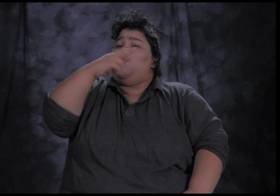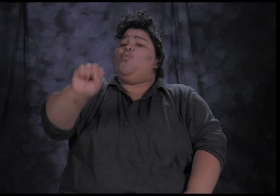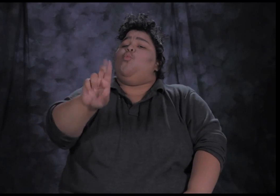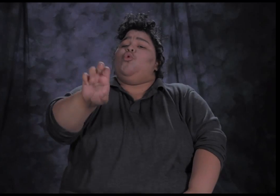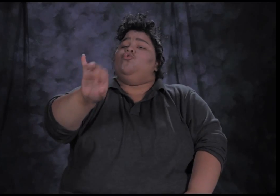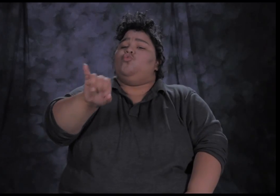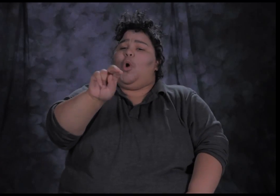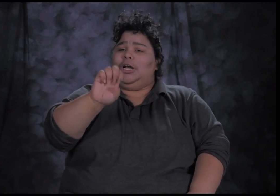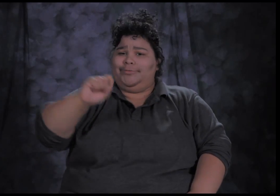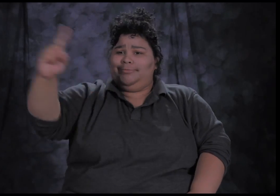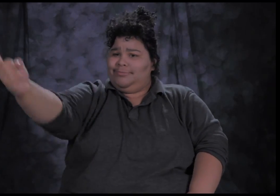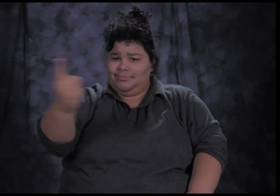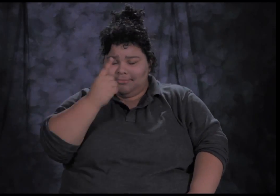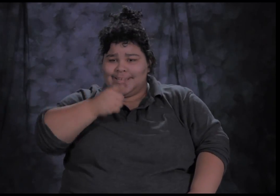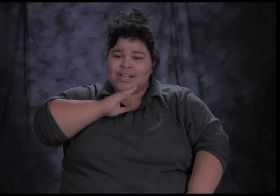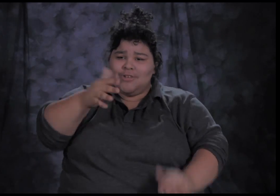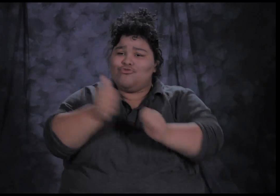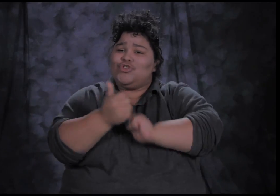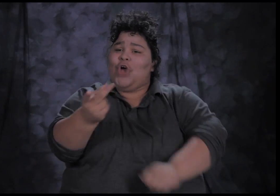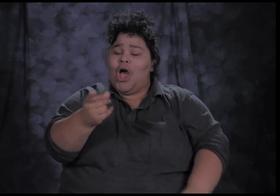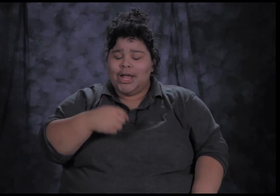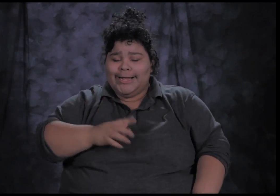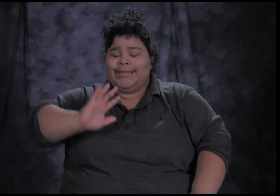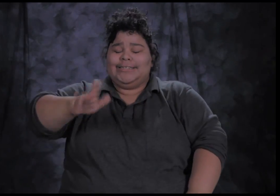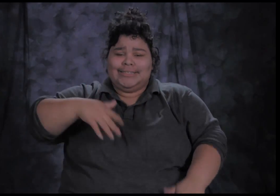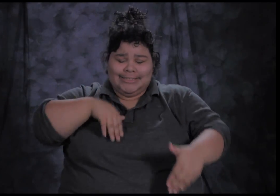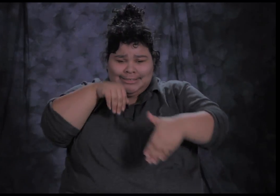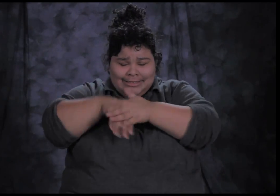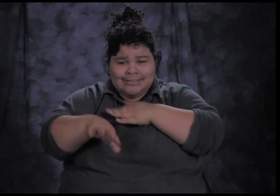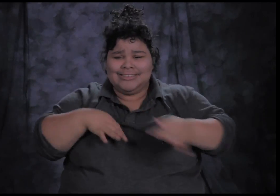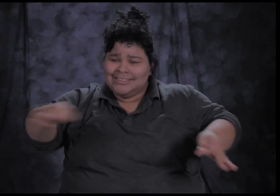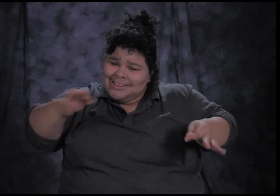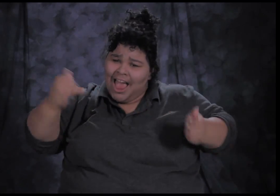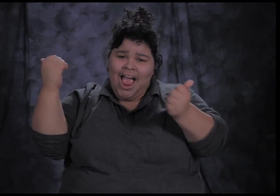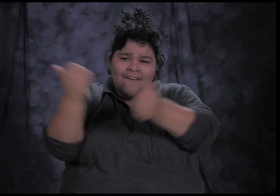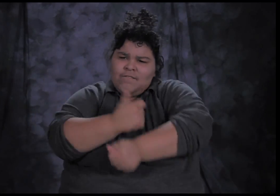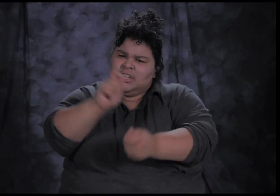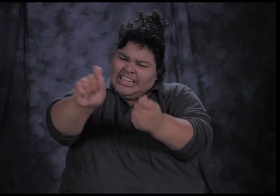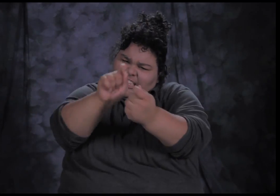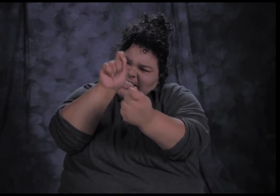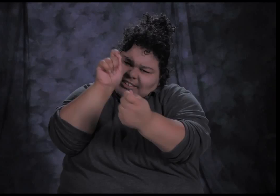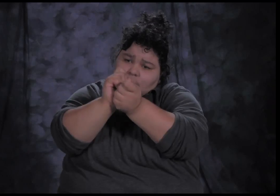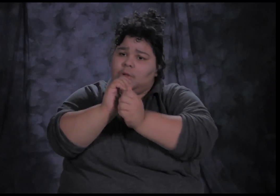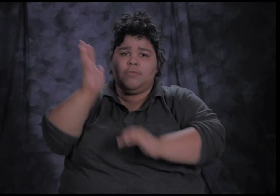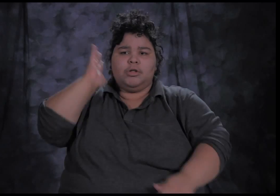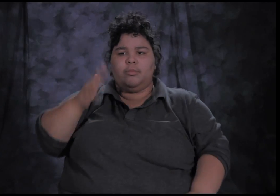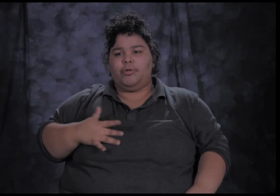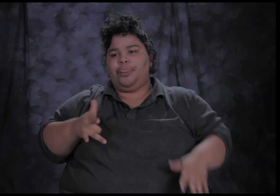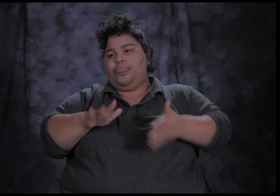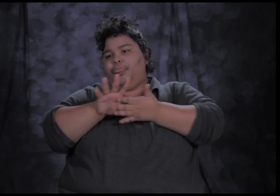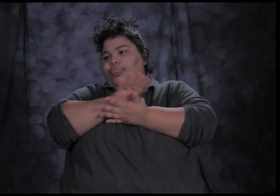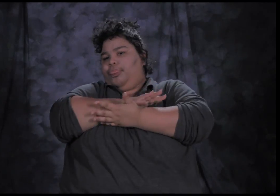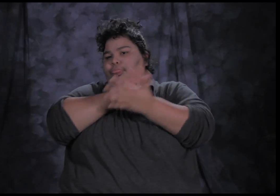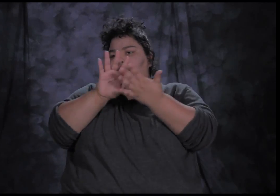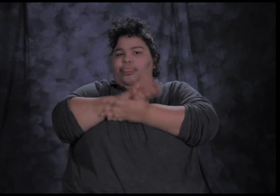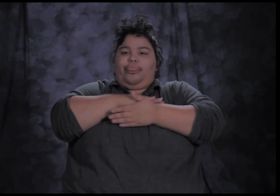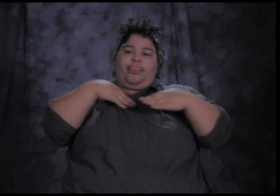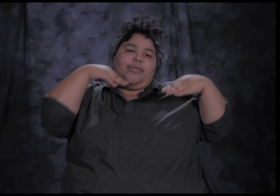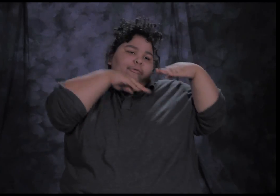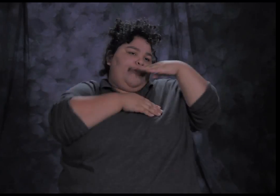was like, why do I keep doing this? Then all of a sudden, a light went on in my head. The staff woman came up to me with